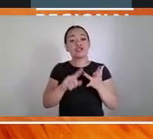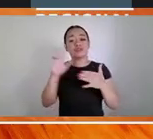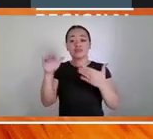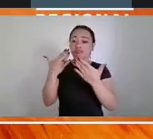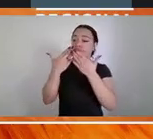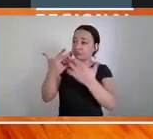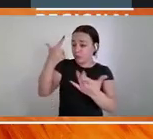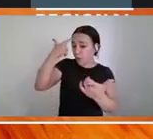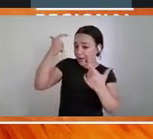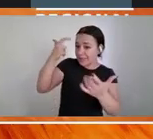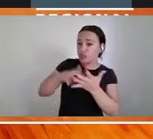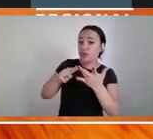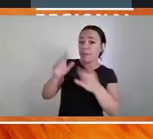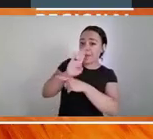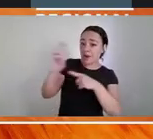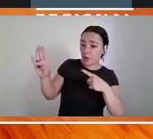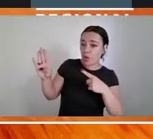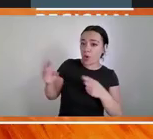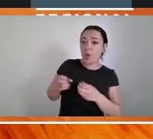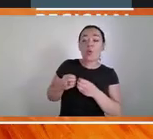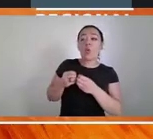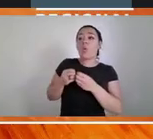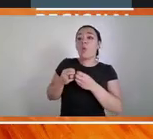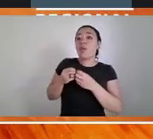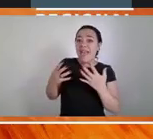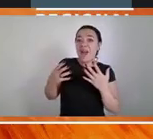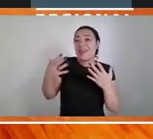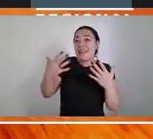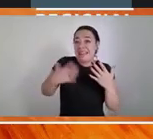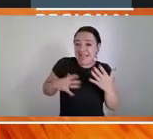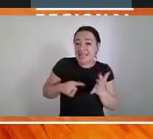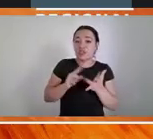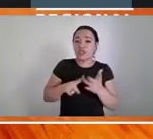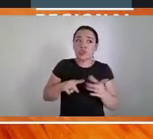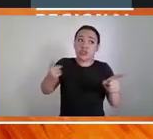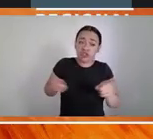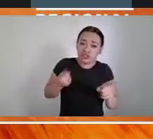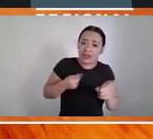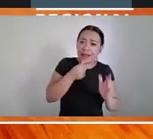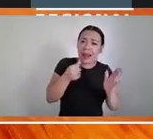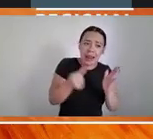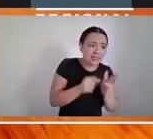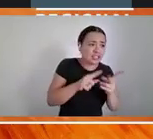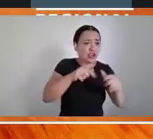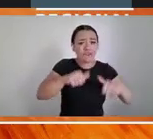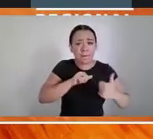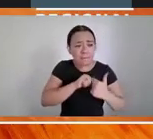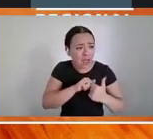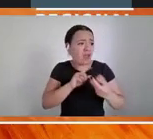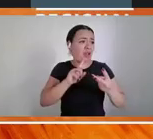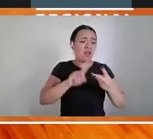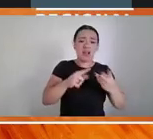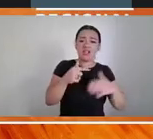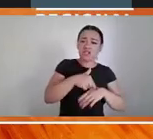assessment panel without having to chase down letters of support, confirmed partners or venues, write a timeline, or get quotes